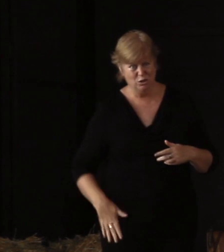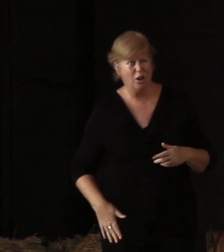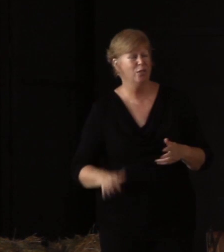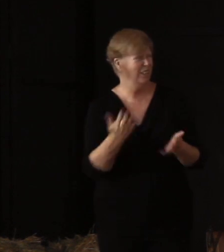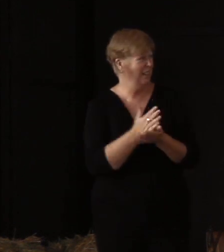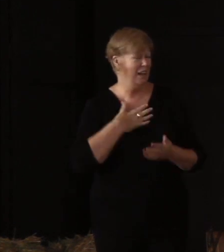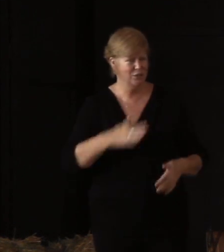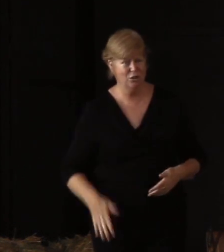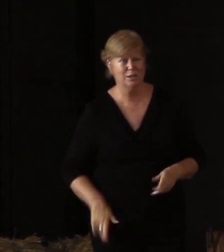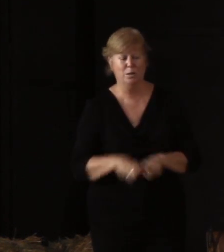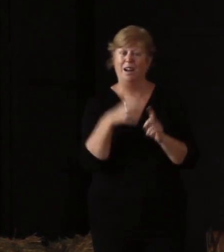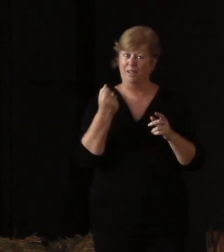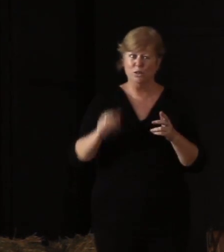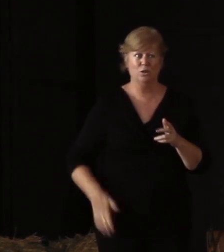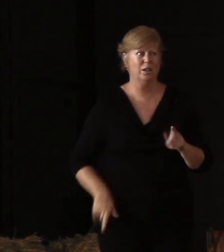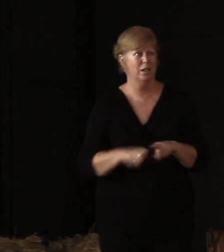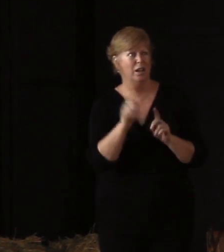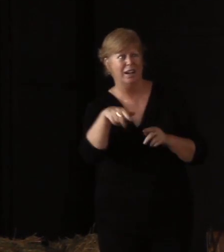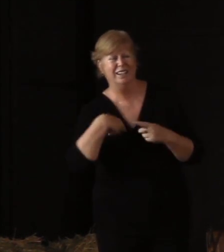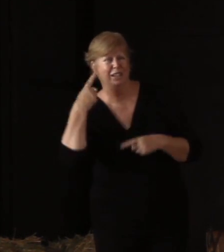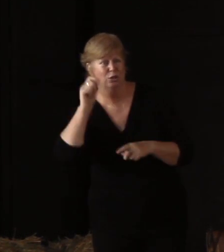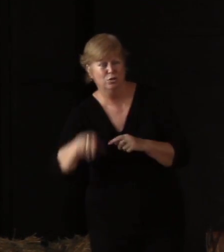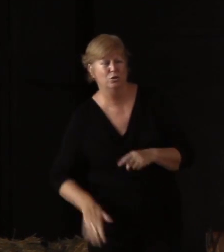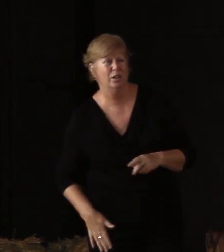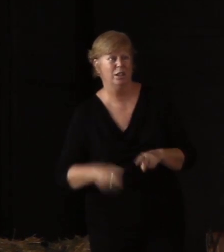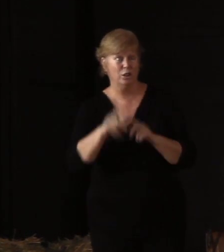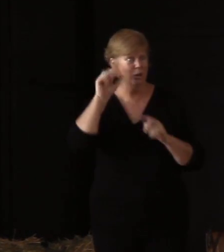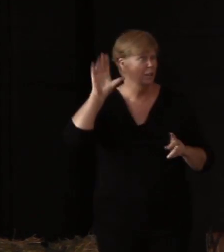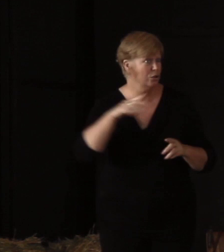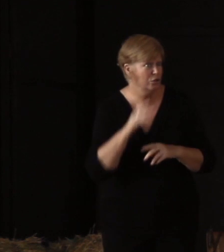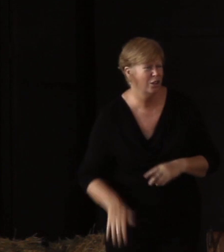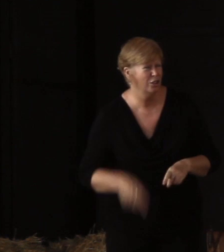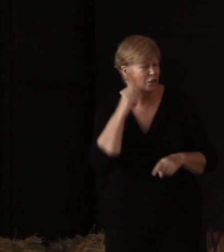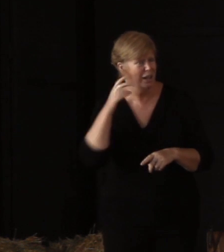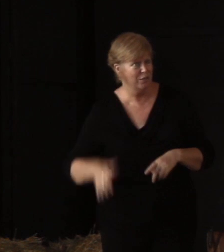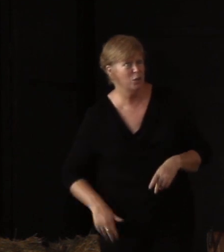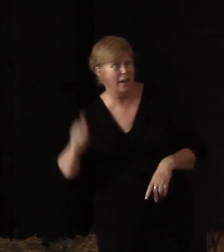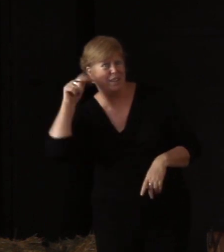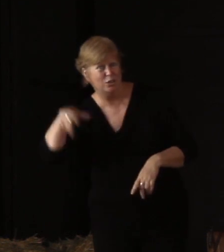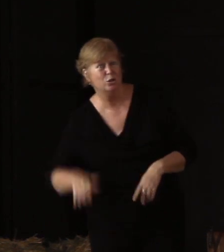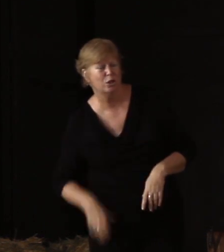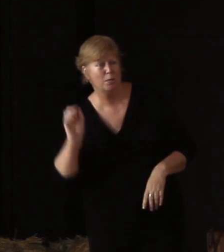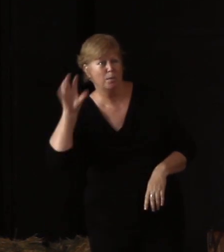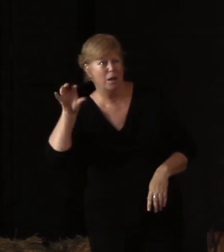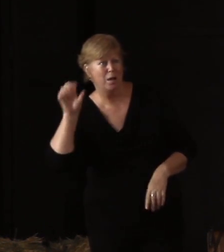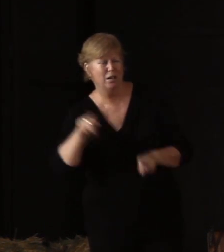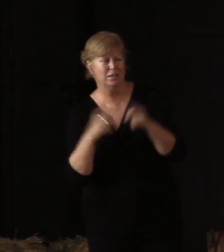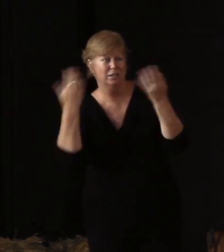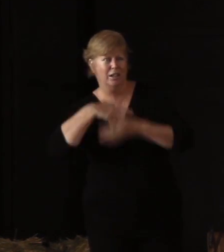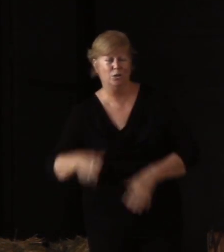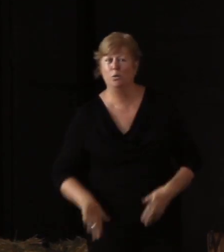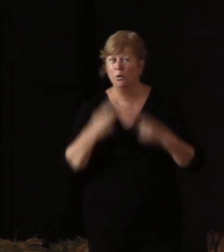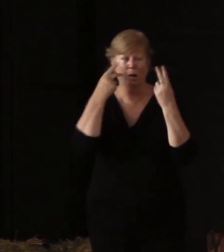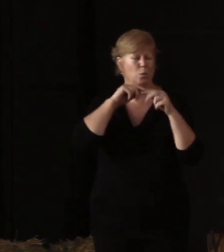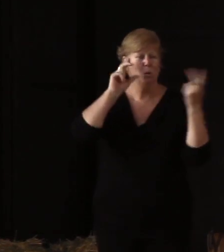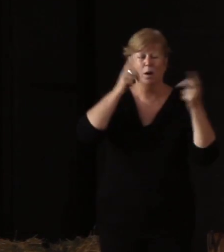actually really like dogs too. I've got a dog. And I can sure hear your dog out there. I'm wondering if you can hear your dog. Do you know you've got a dog out there? Because your dog's barking a lot tonight. Normally, I wouldn't worry